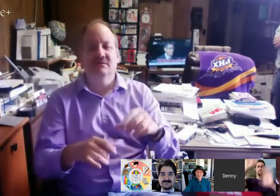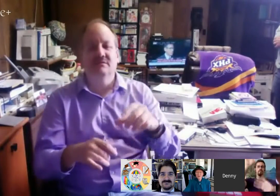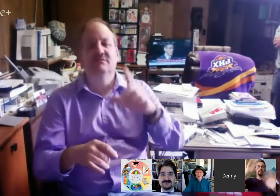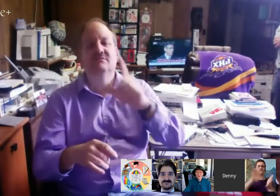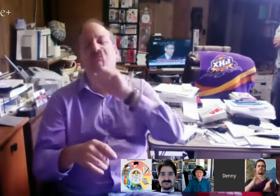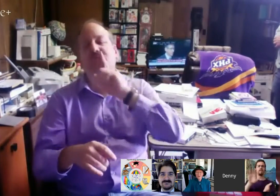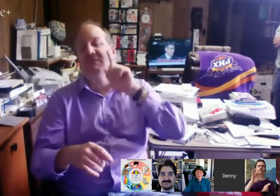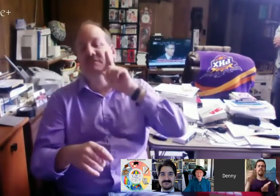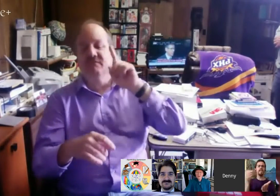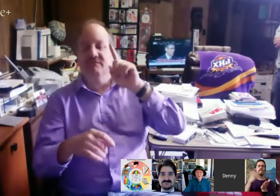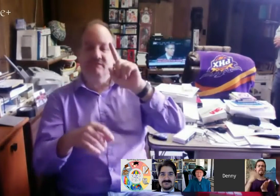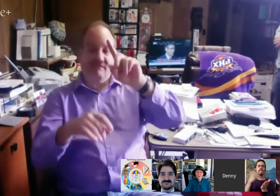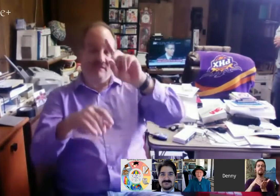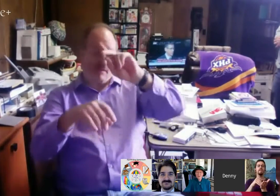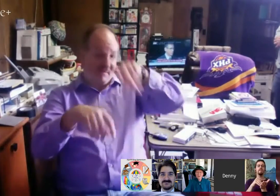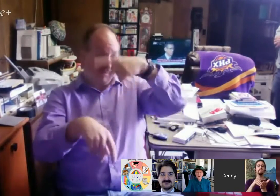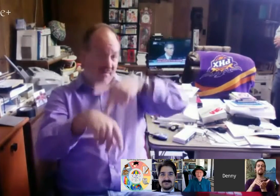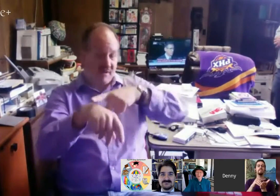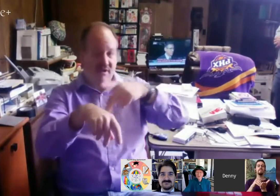It'll make it easier.